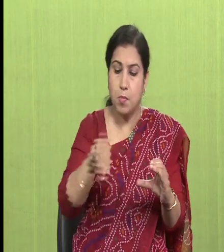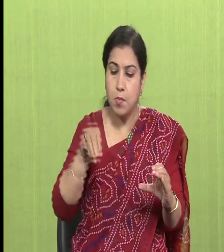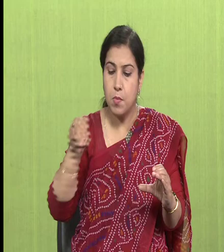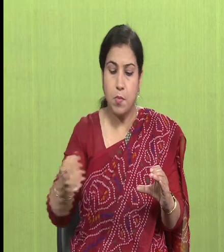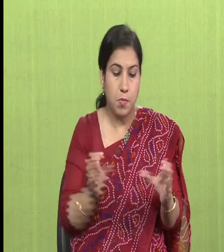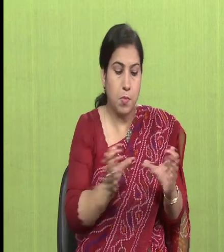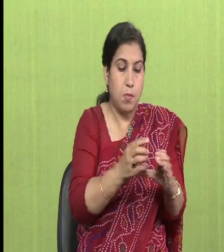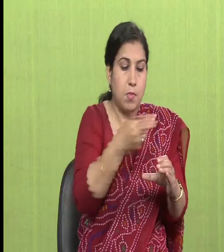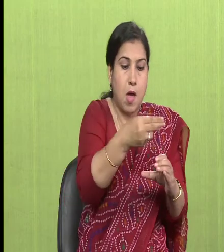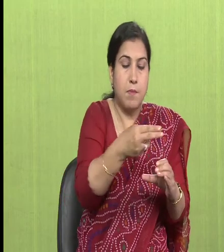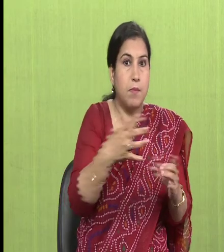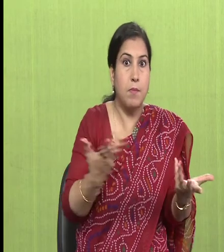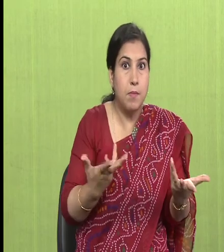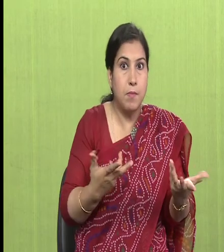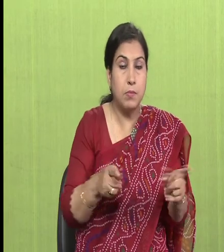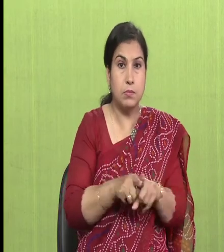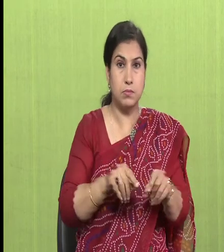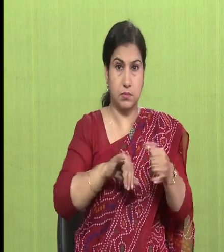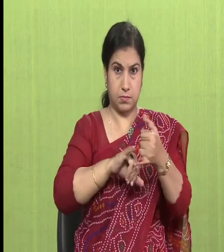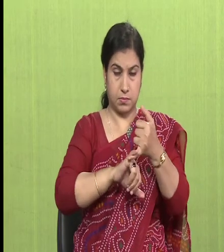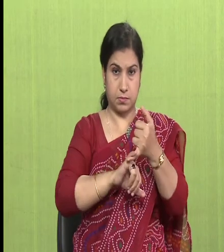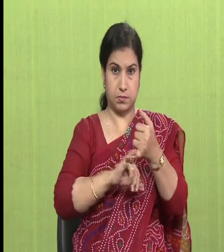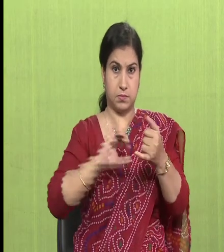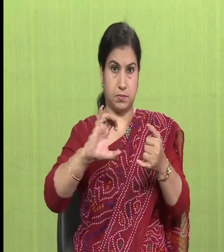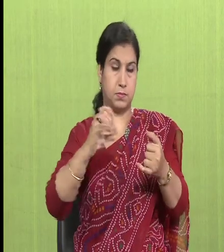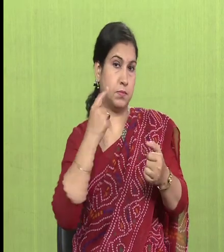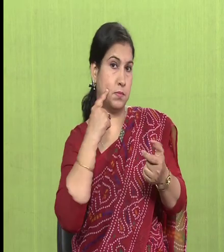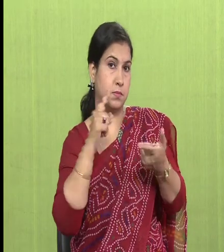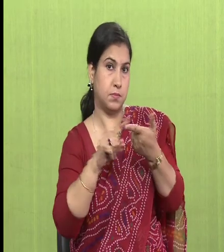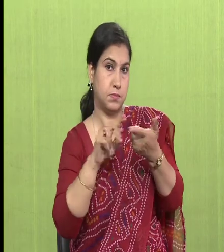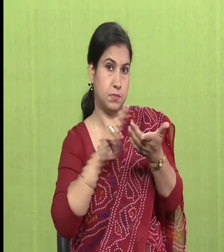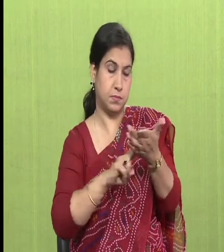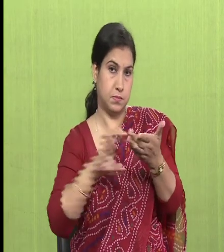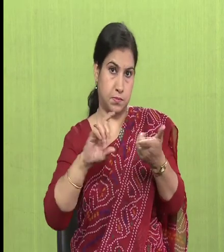Does it comes under science or social science?